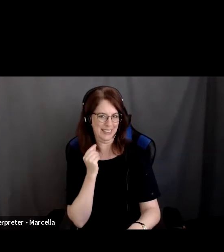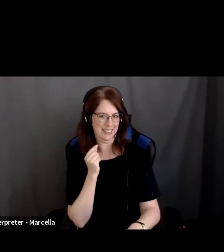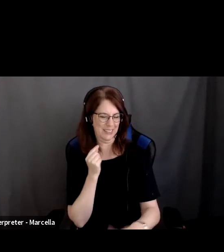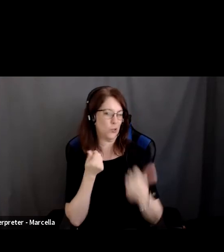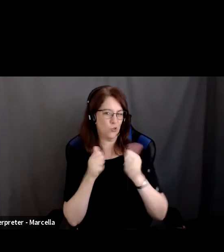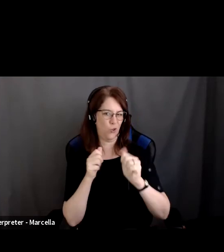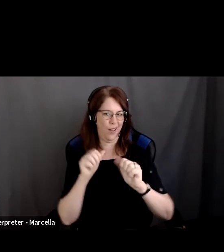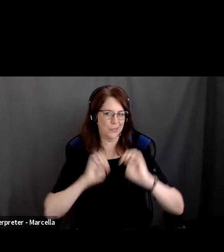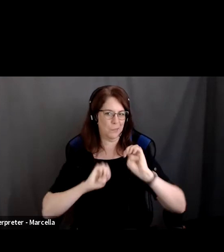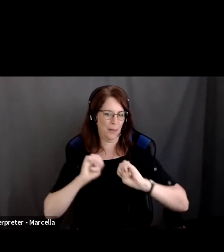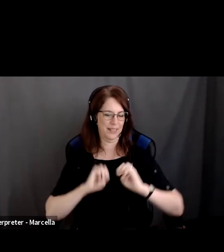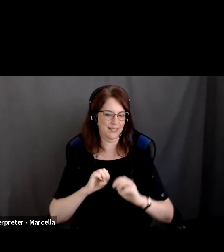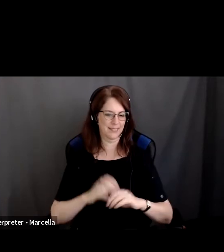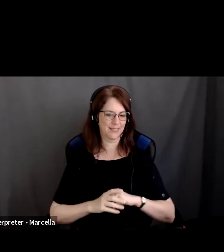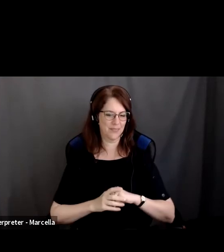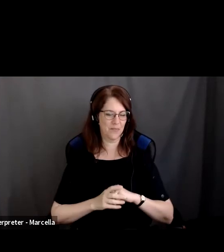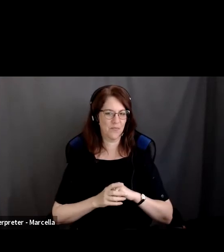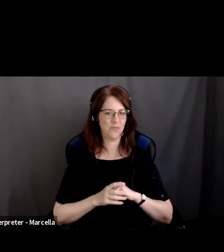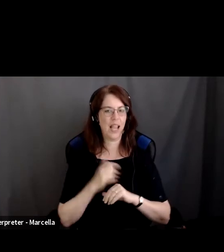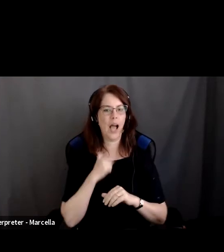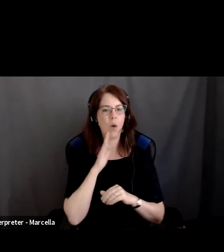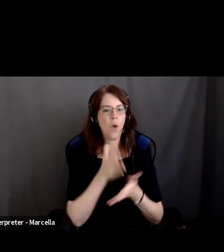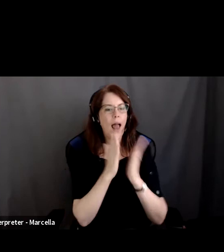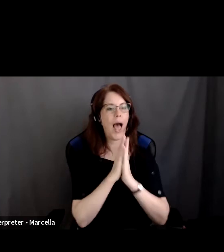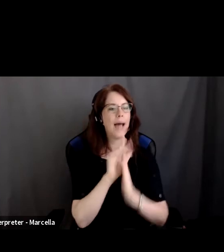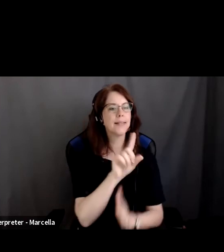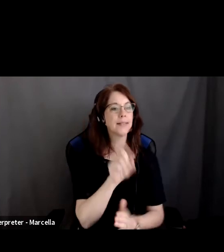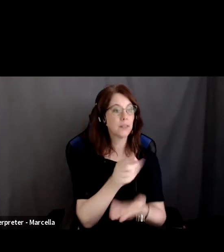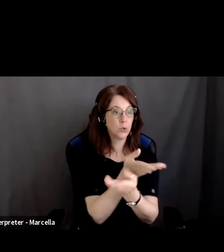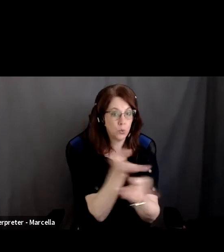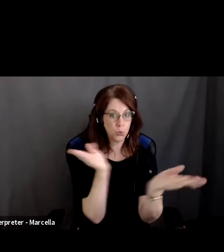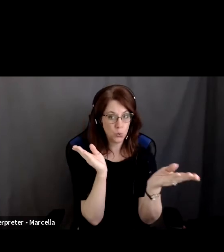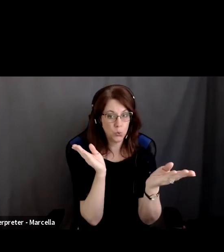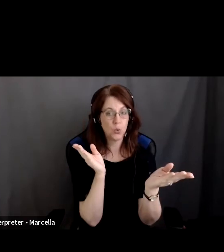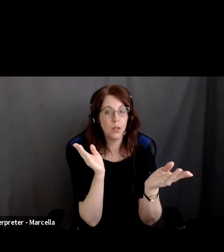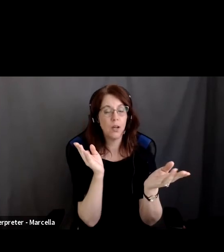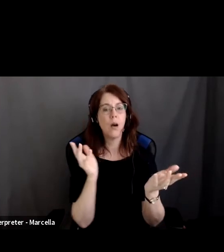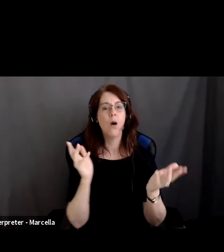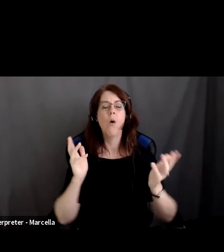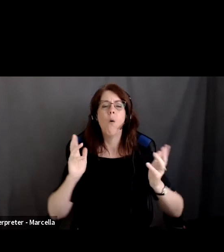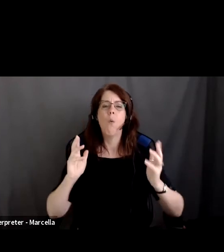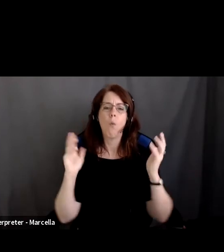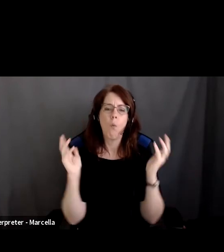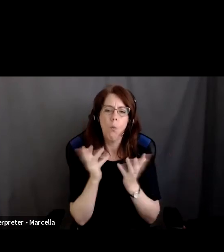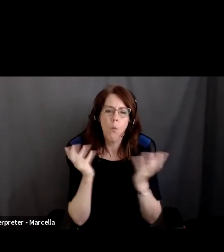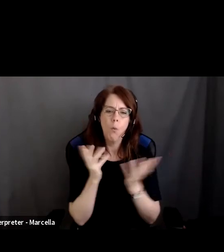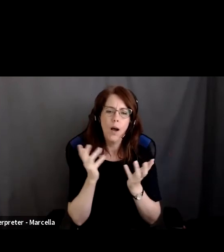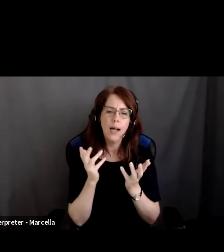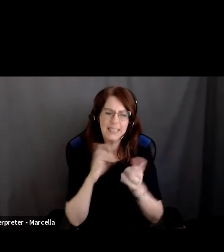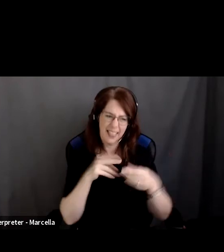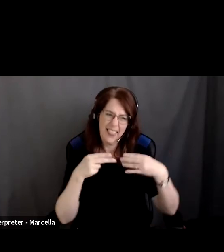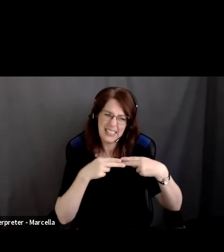experiment right now, and ask you all, what does the